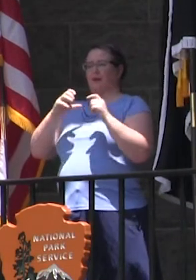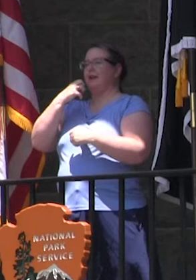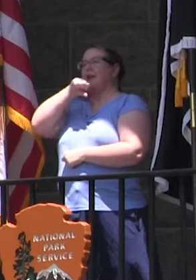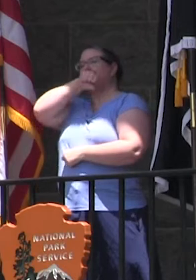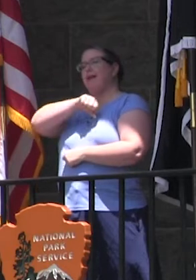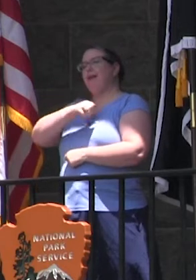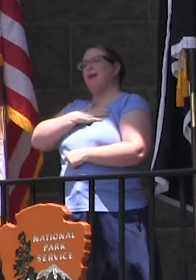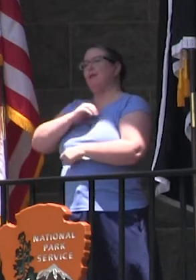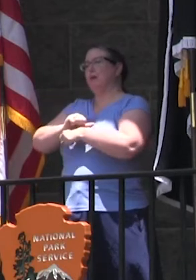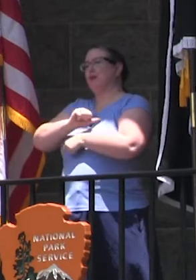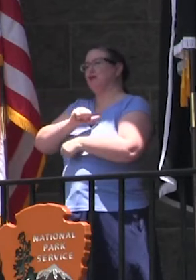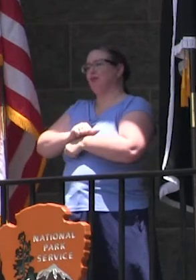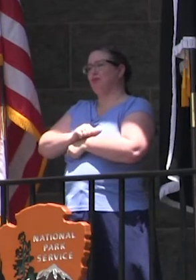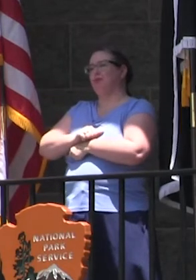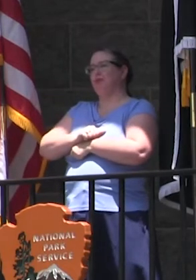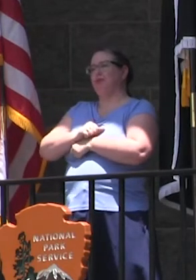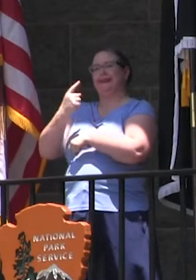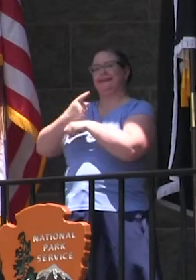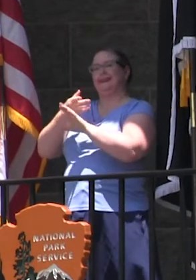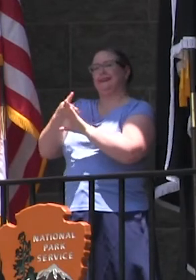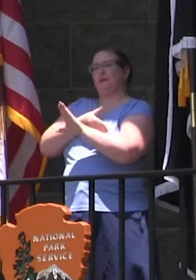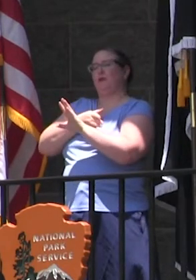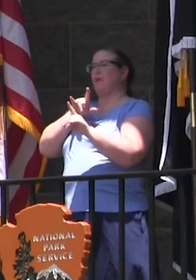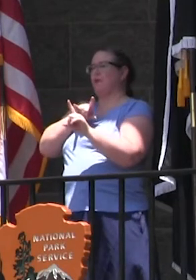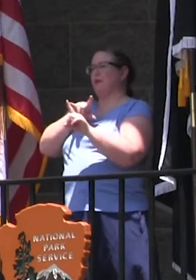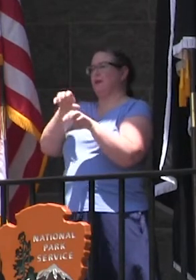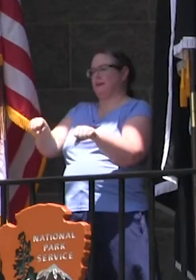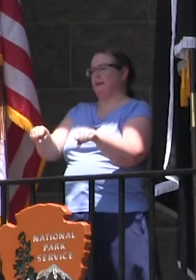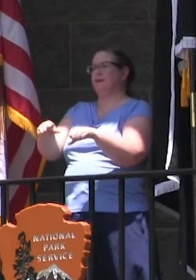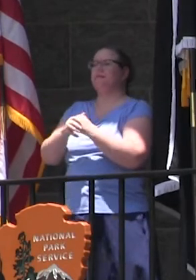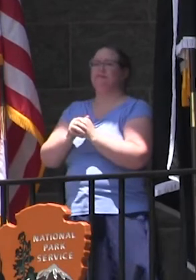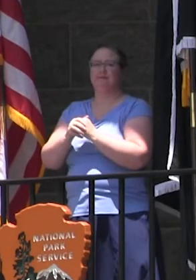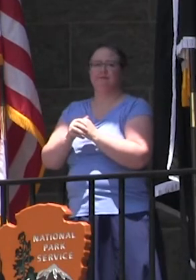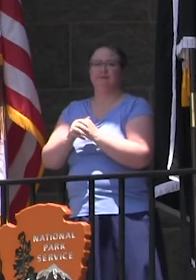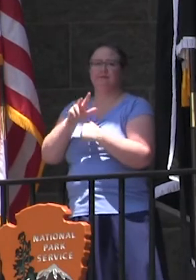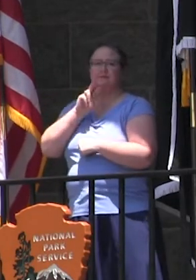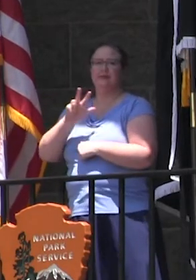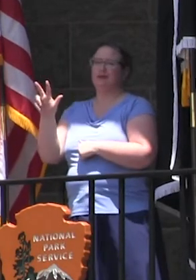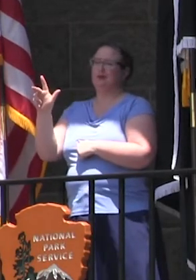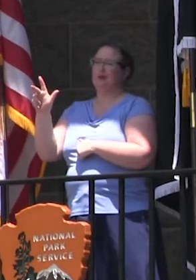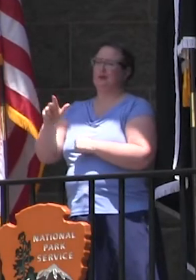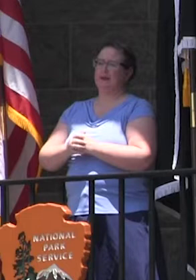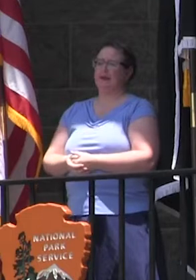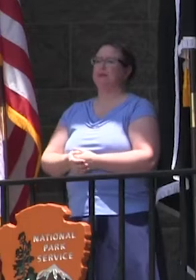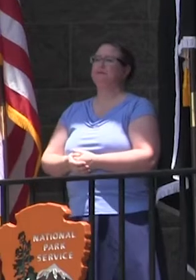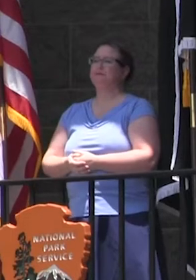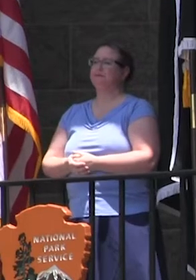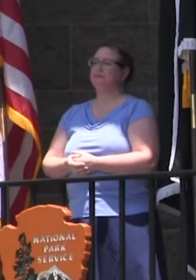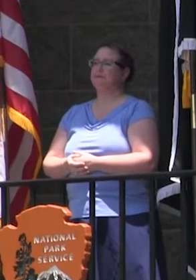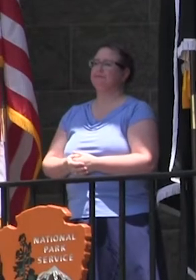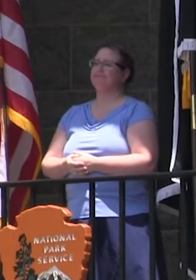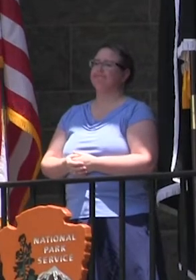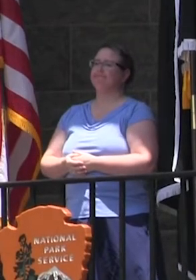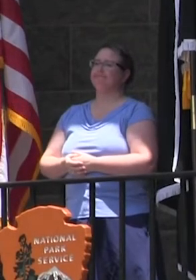love my job," just days before the attack. She was 23.